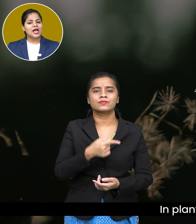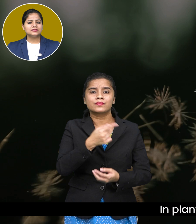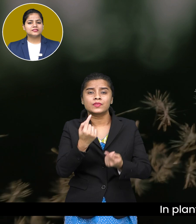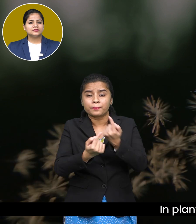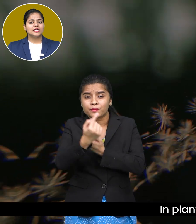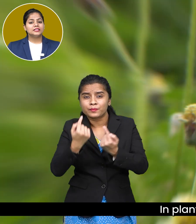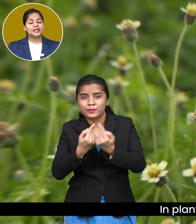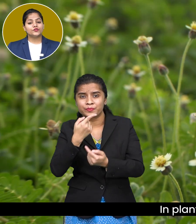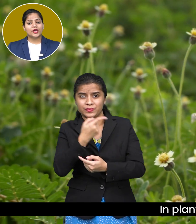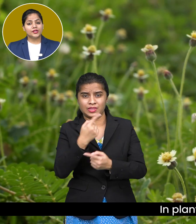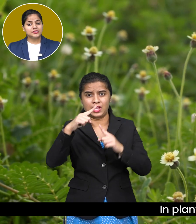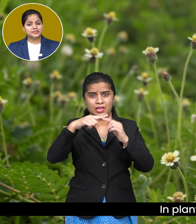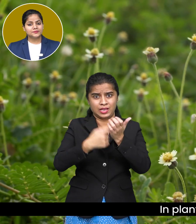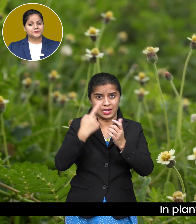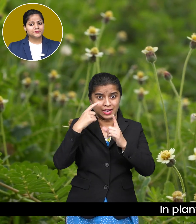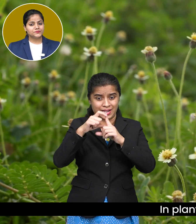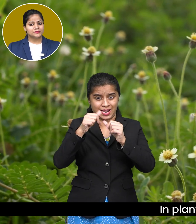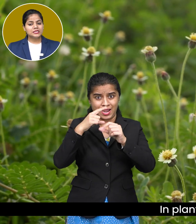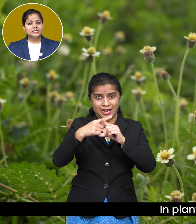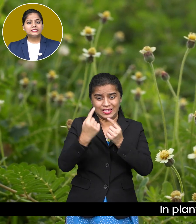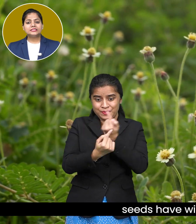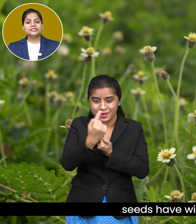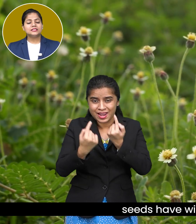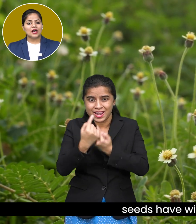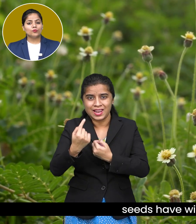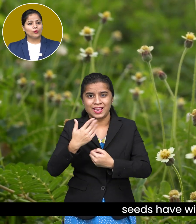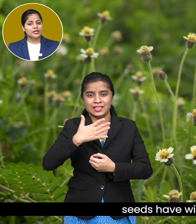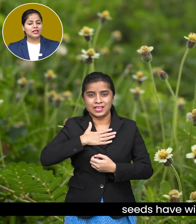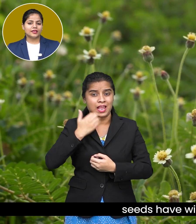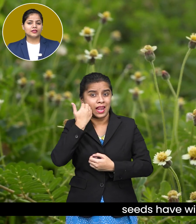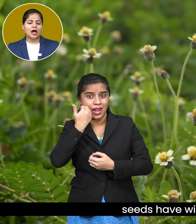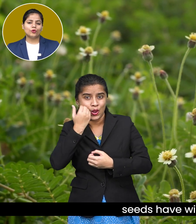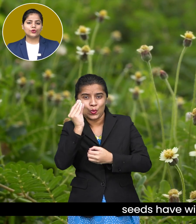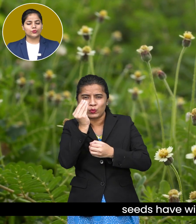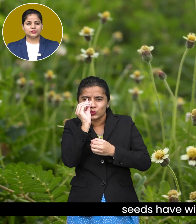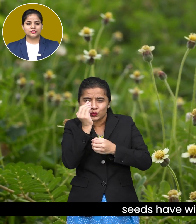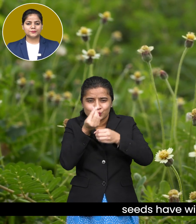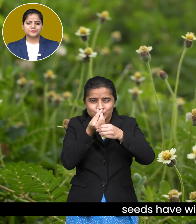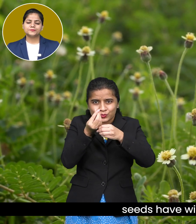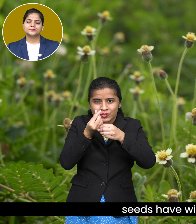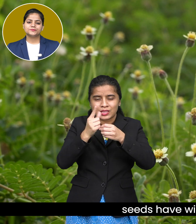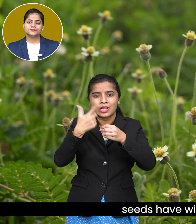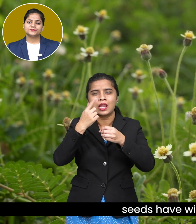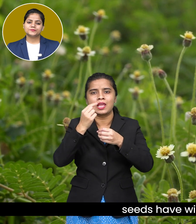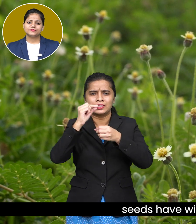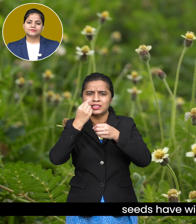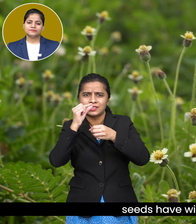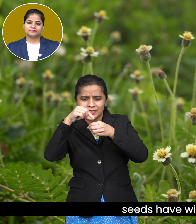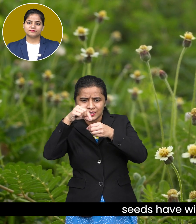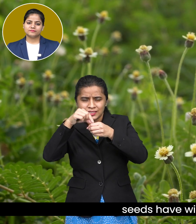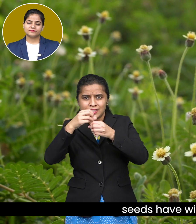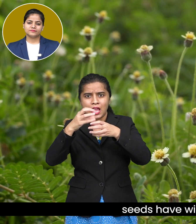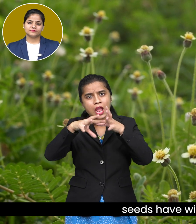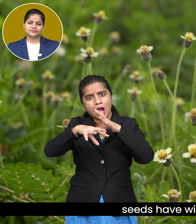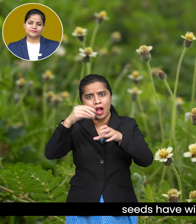In plants like tridex, seeds have wing-like outgrowths.